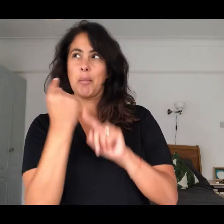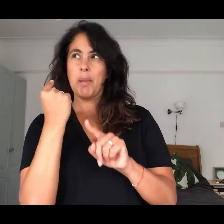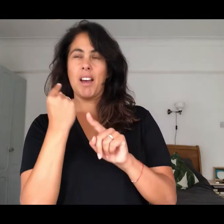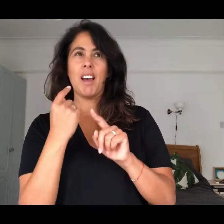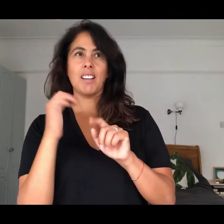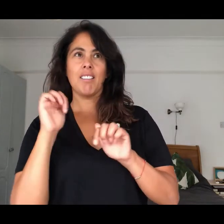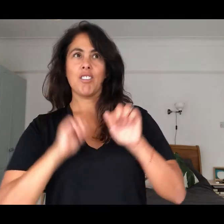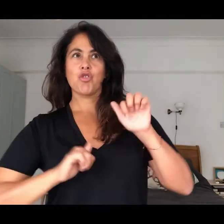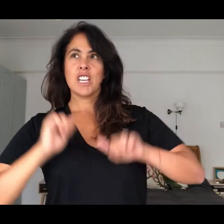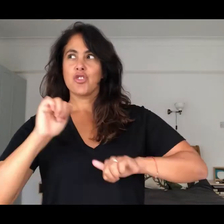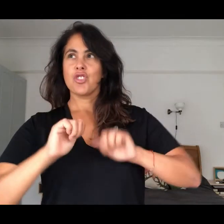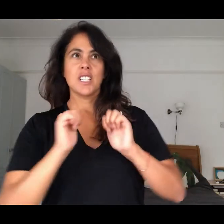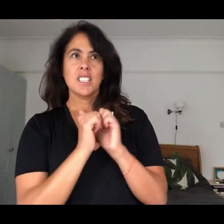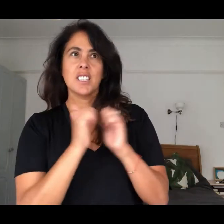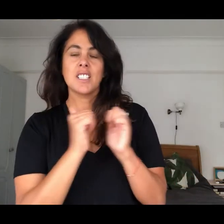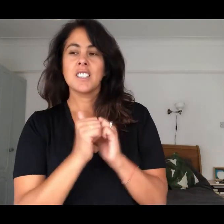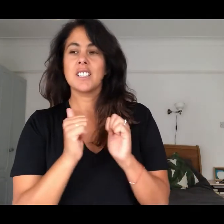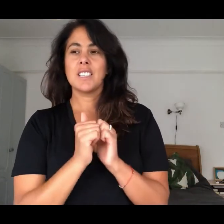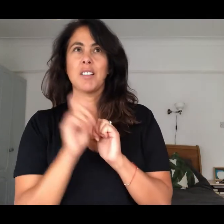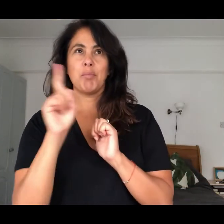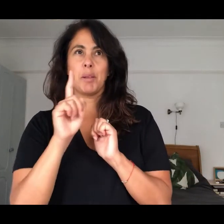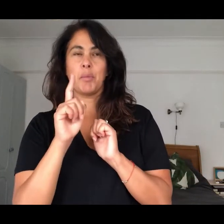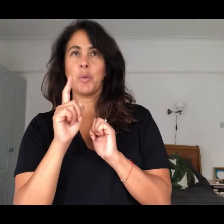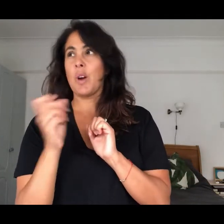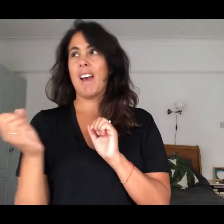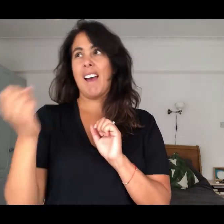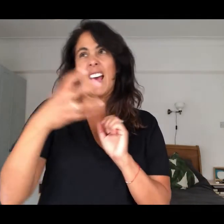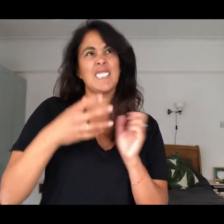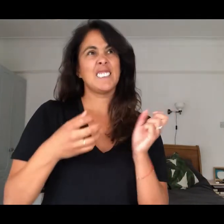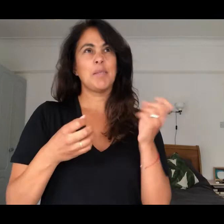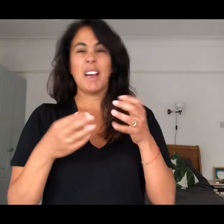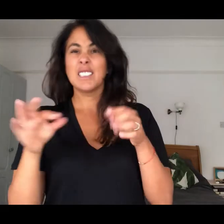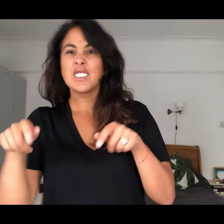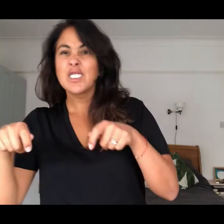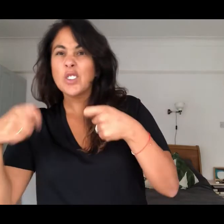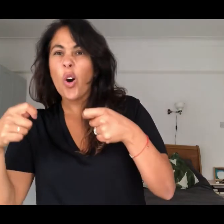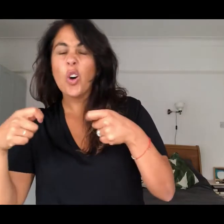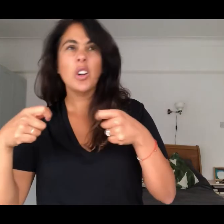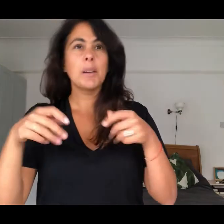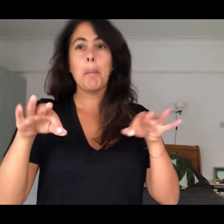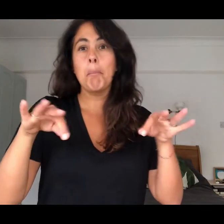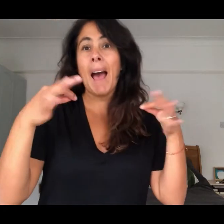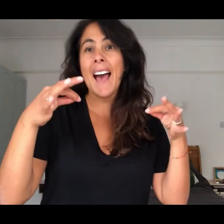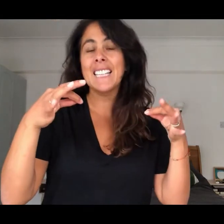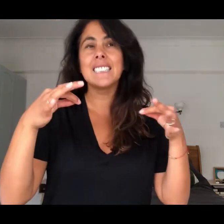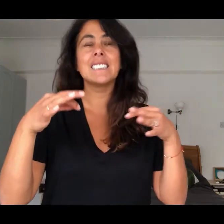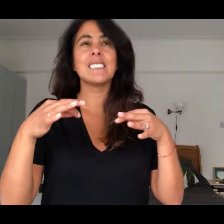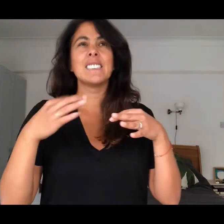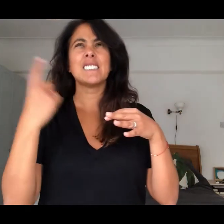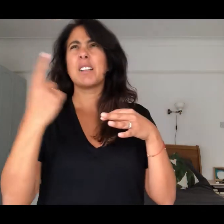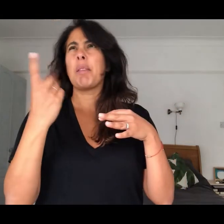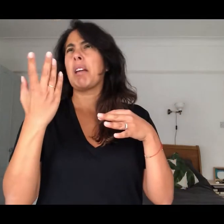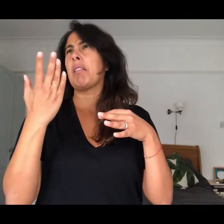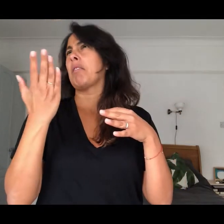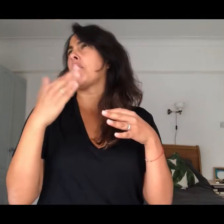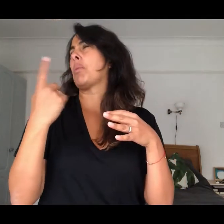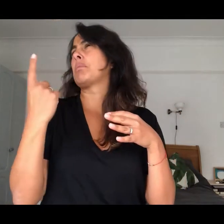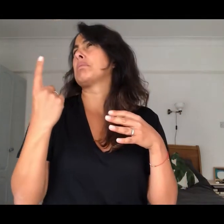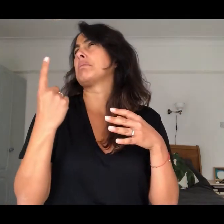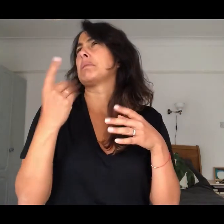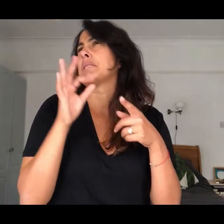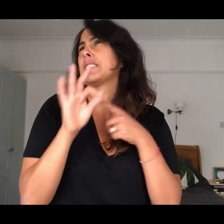Well, I hear a clucking chorus building now, and people are chipping in about socks